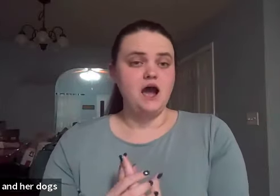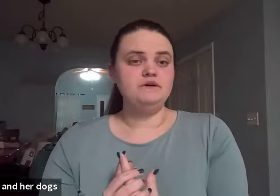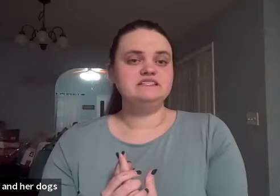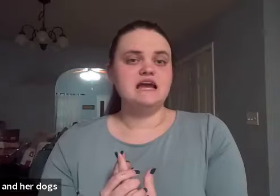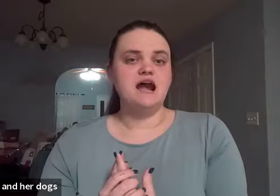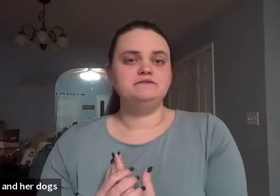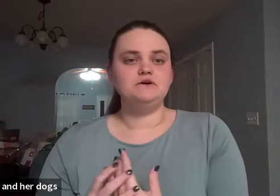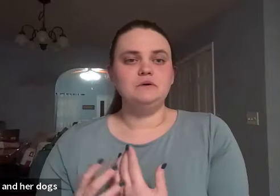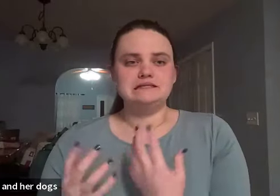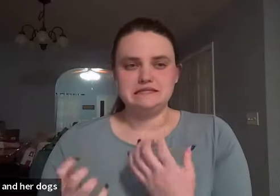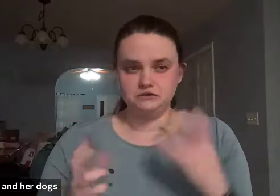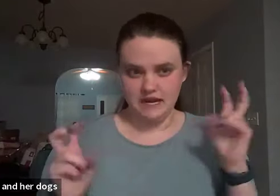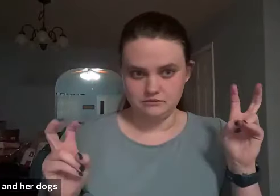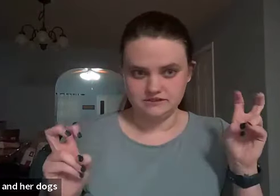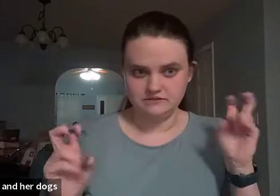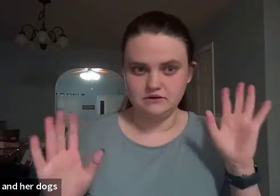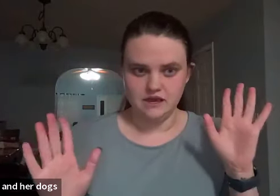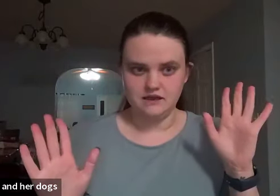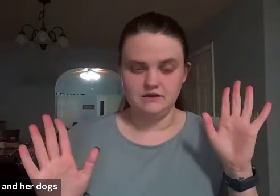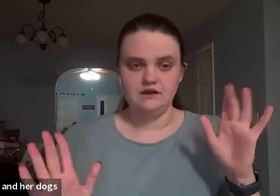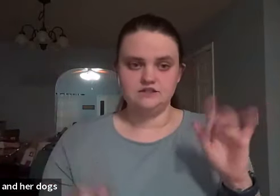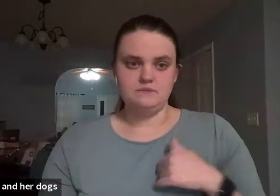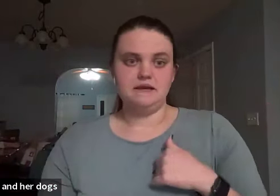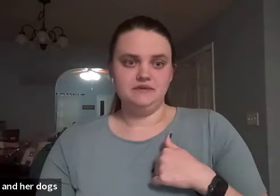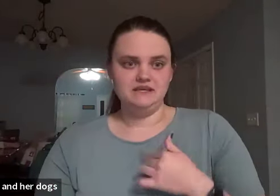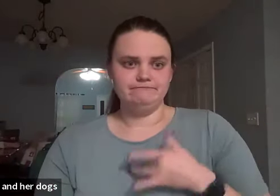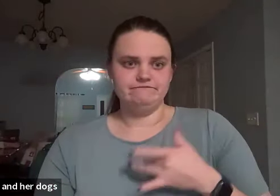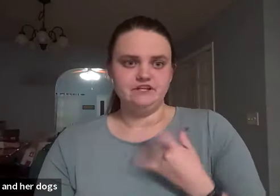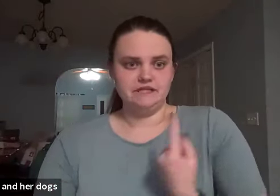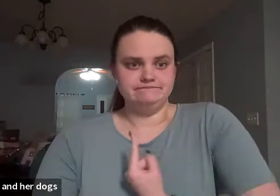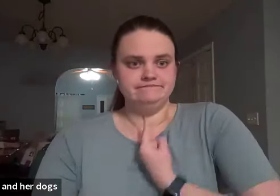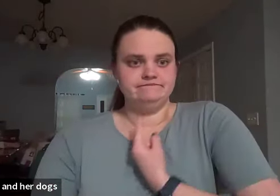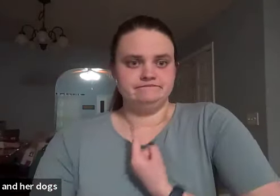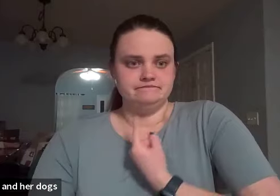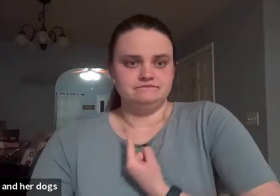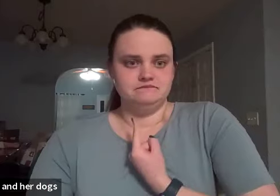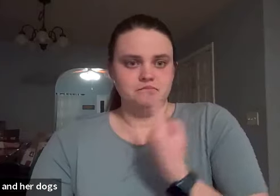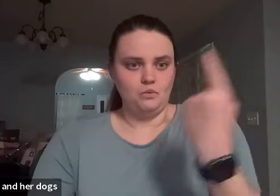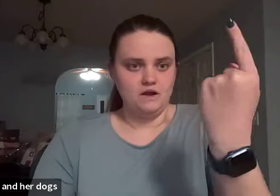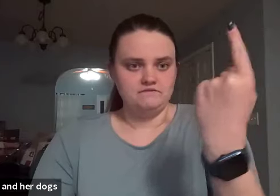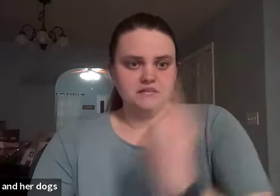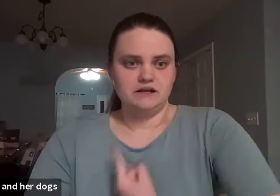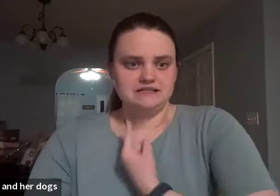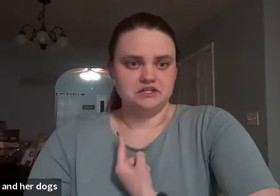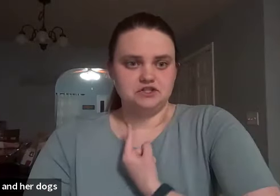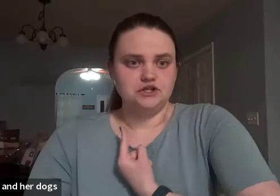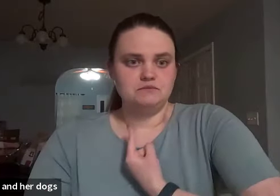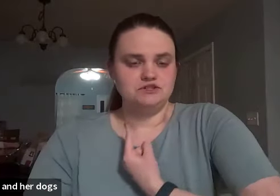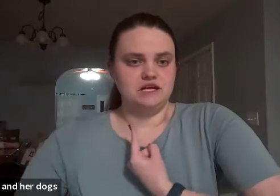I would say I'd feel singled out. Okay. So I'd be like me feeling one finger and it's like a circular motion